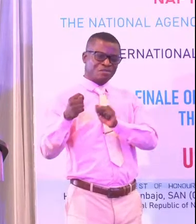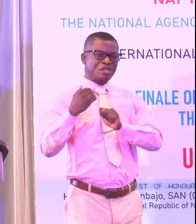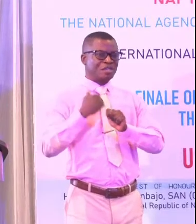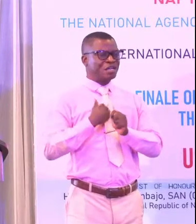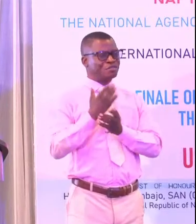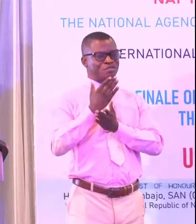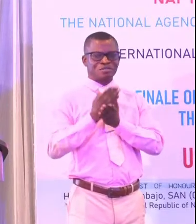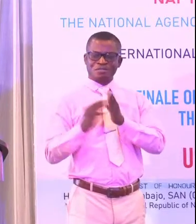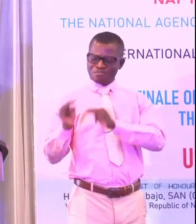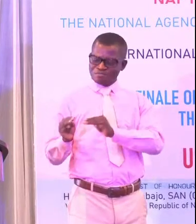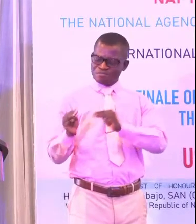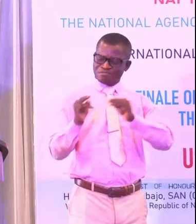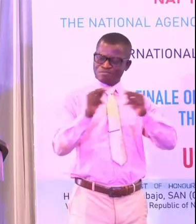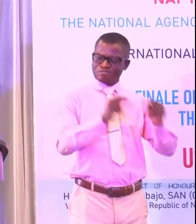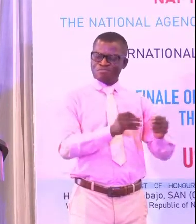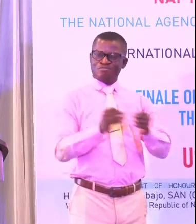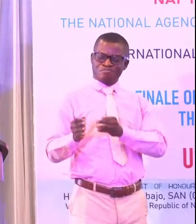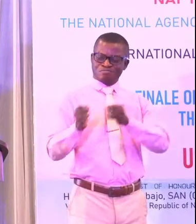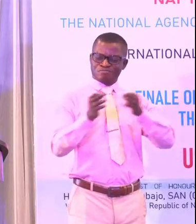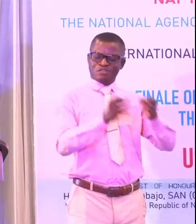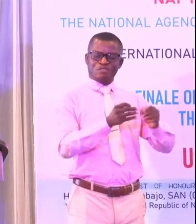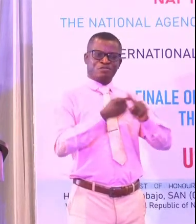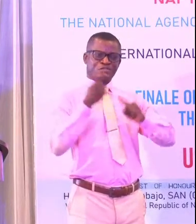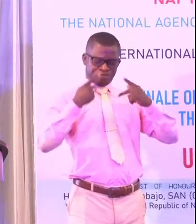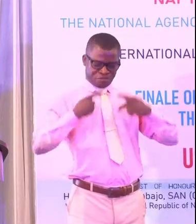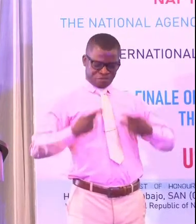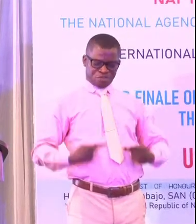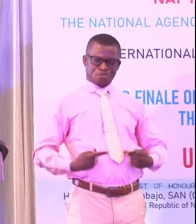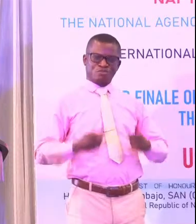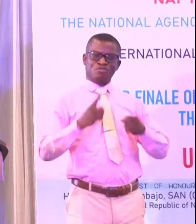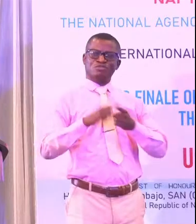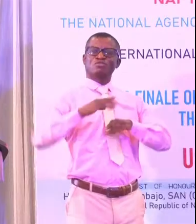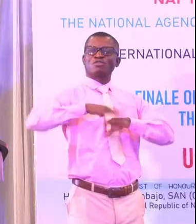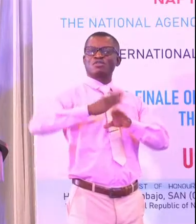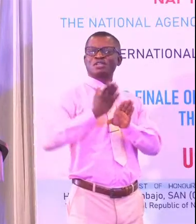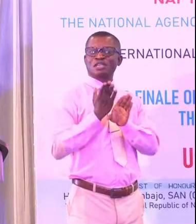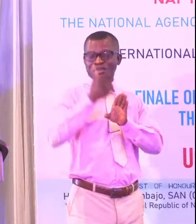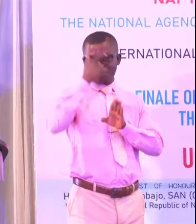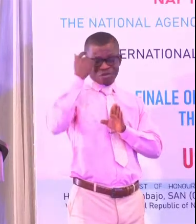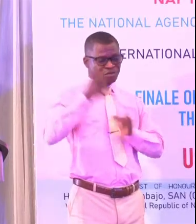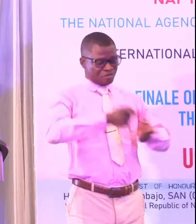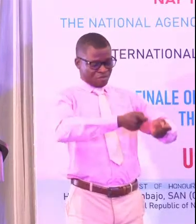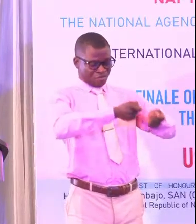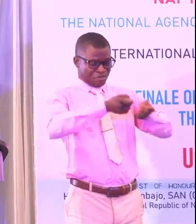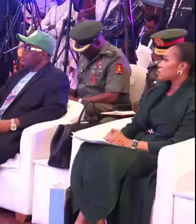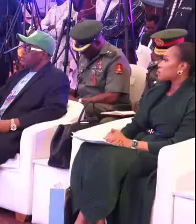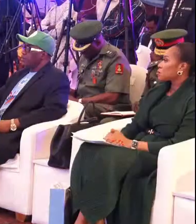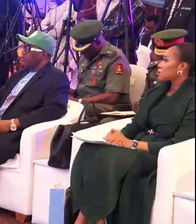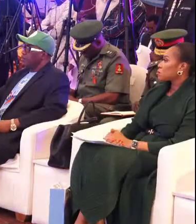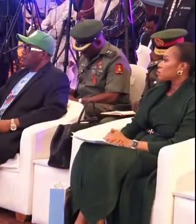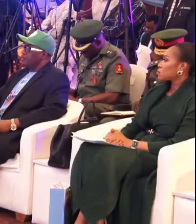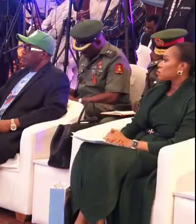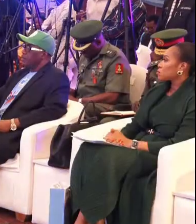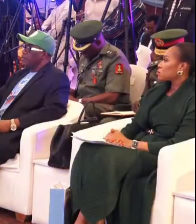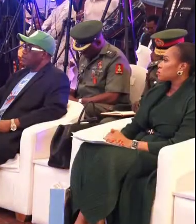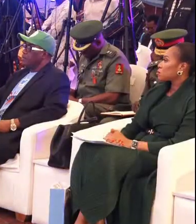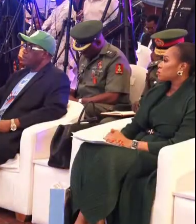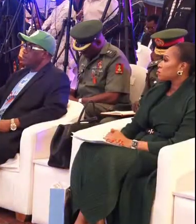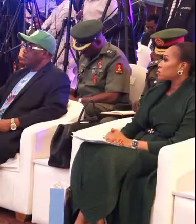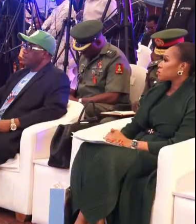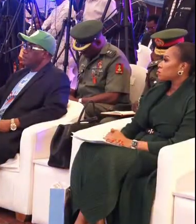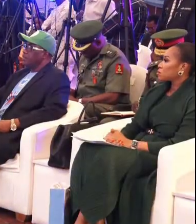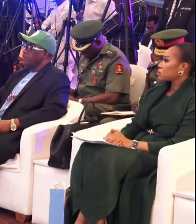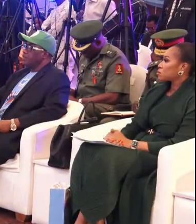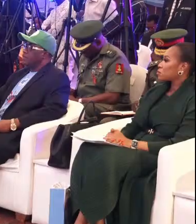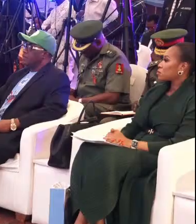from physical to virtual recruitment as traffickers have kept pace with technology, becoming proficient at